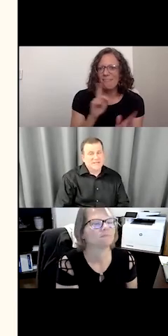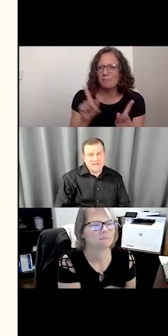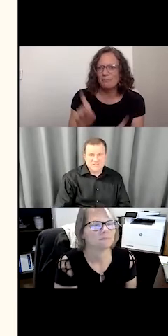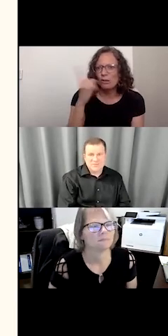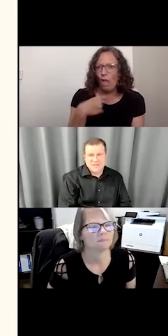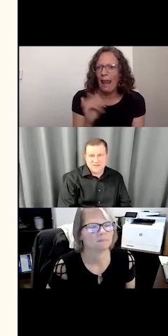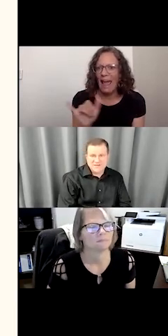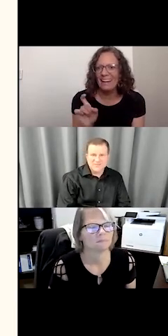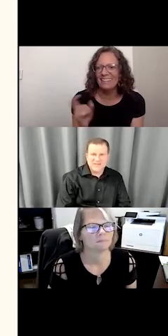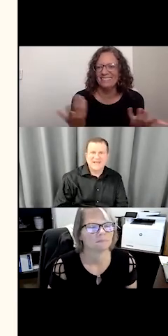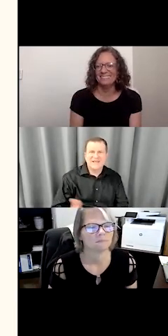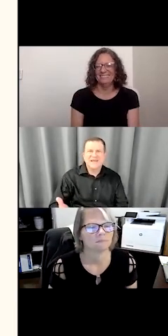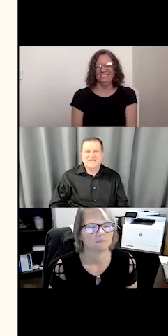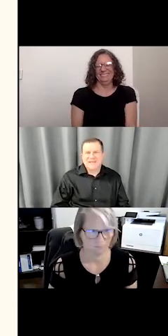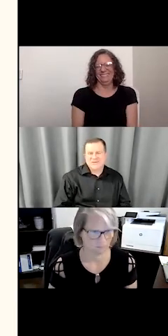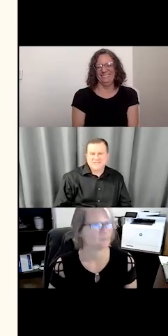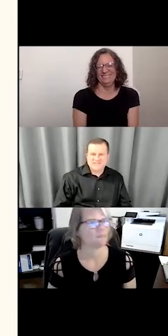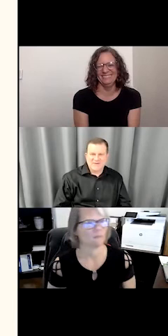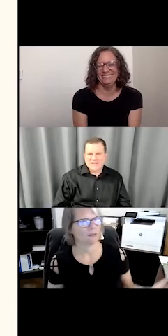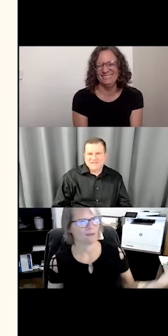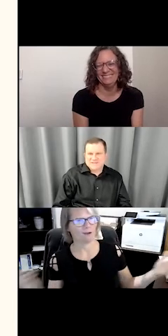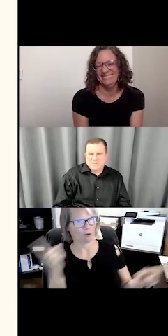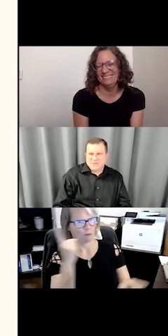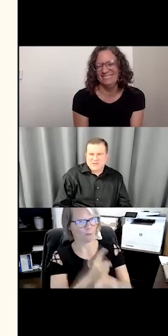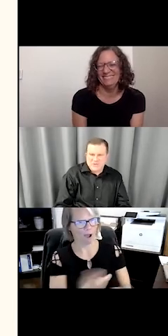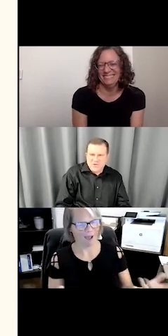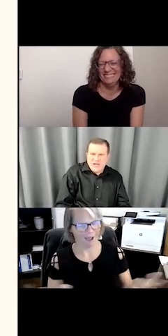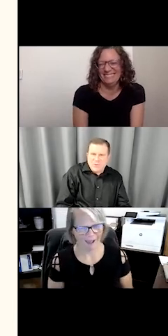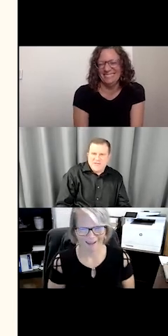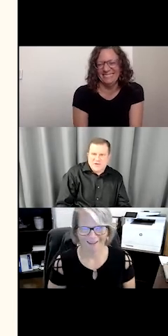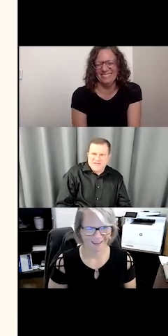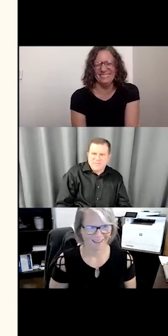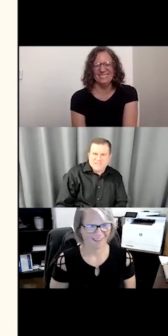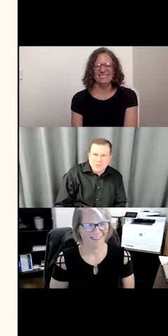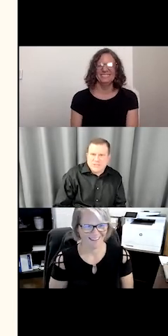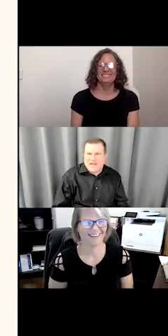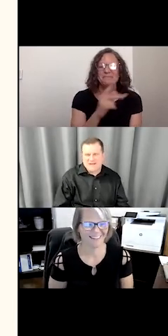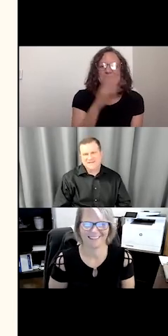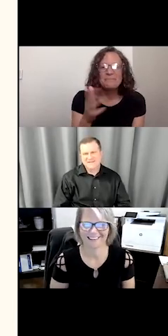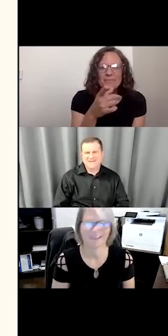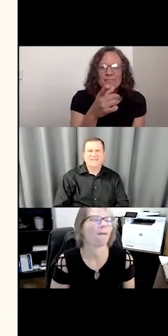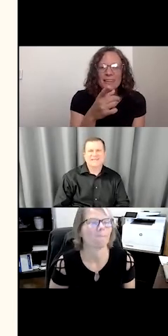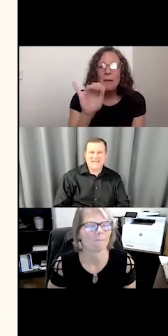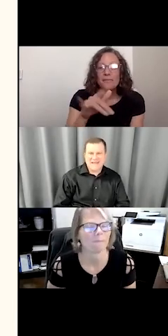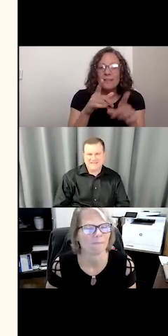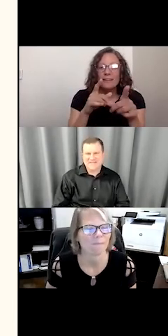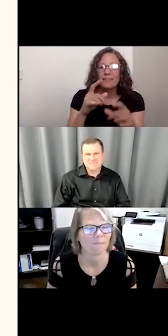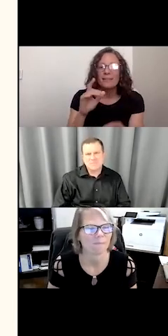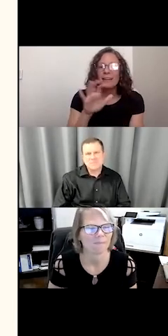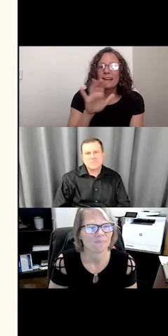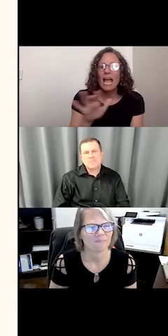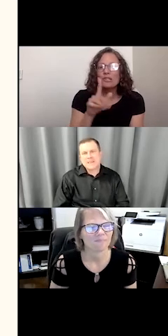doesn't mean that I don't speak. Yeah, and Christy's saying, right, some people think you're not what I thought a deaf person looked like.